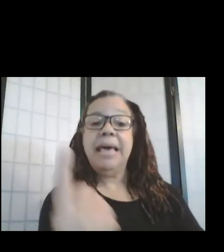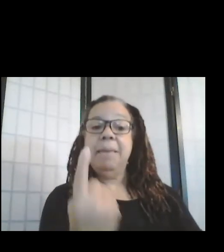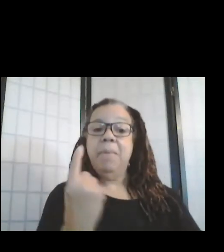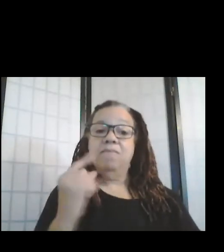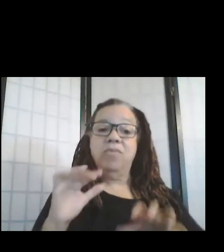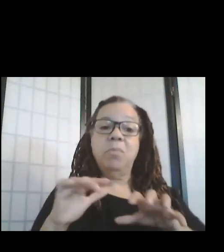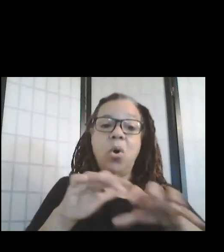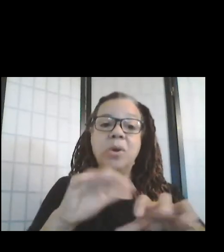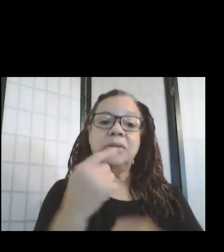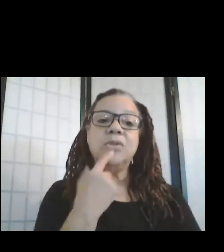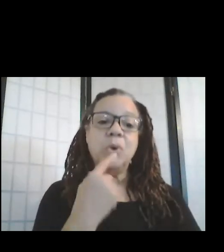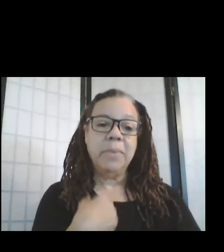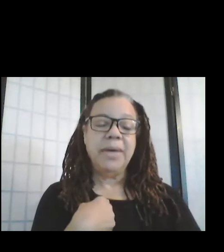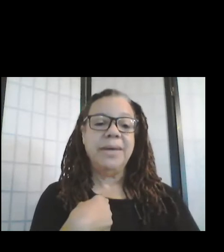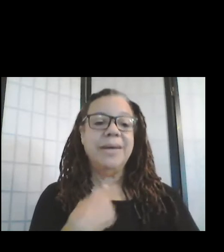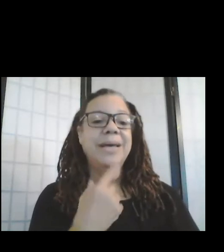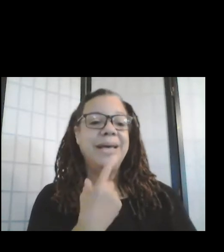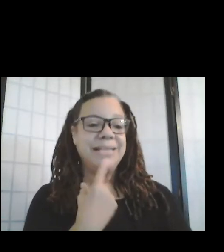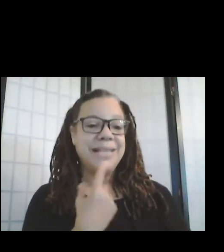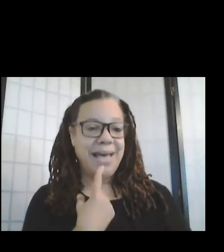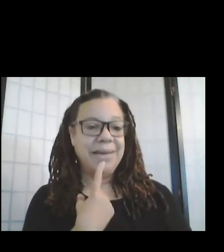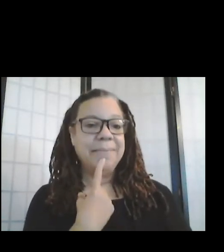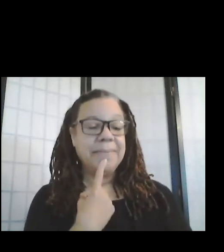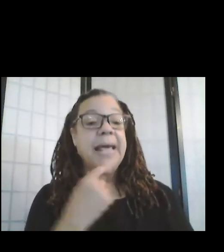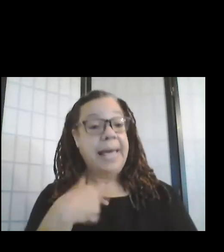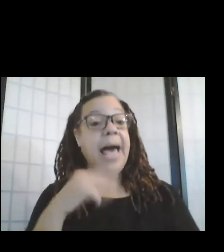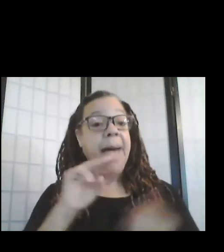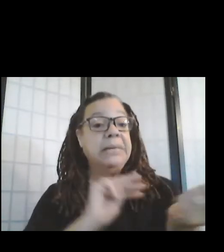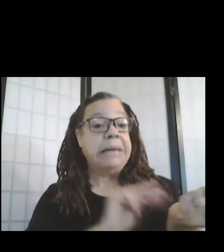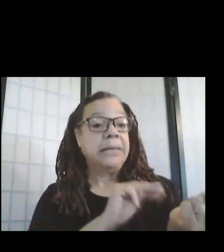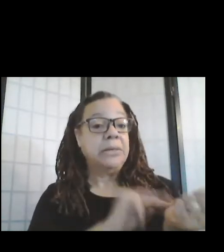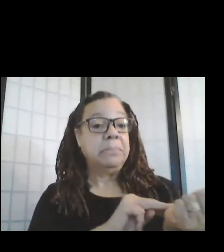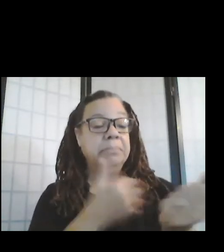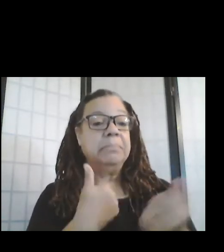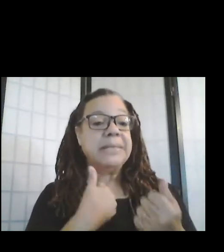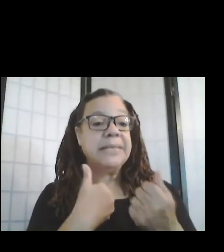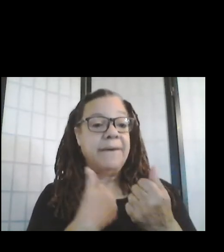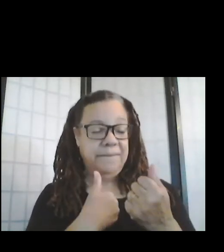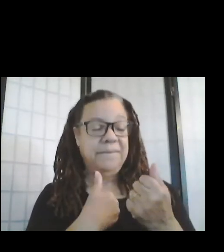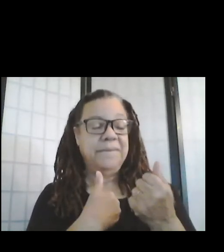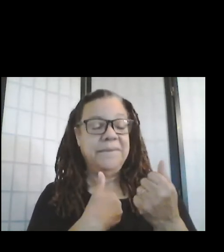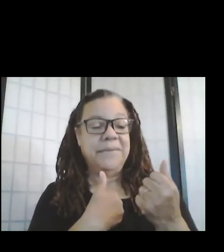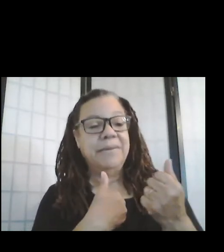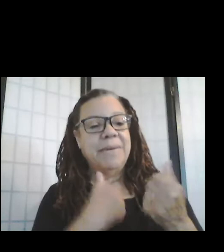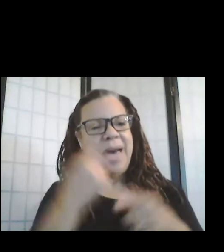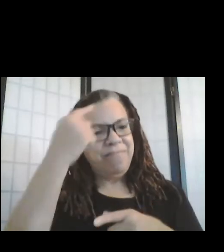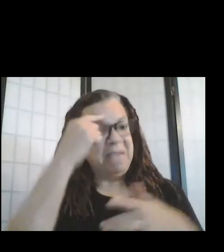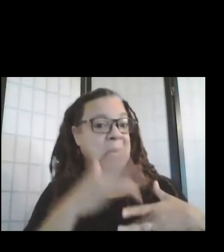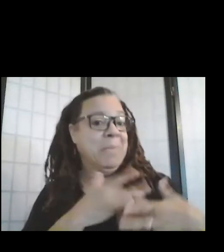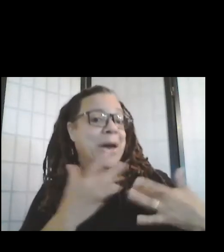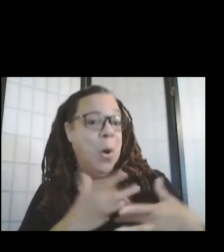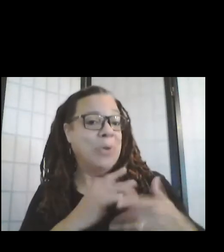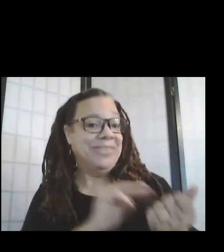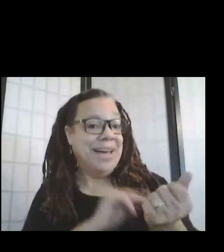and identified himself as a physician. He'd been actually, I think, a cardiologist